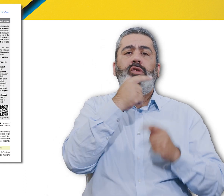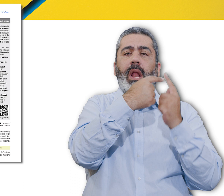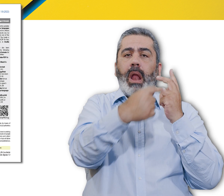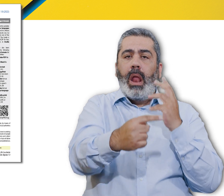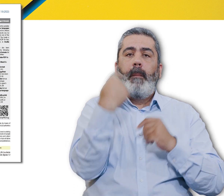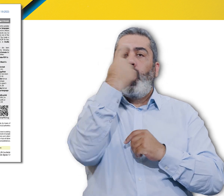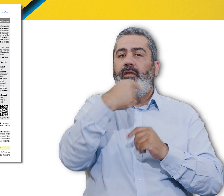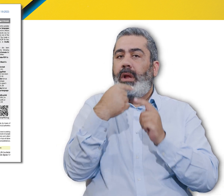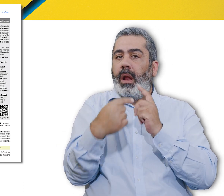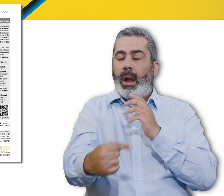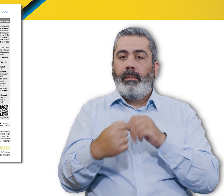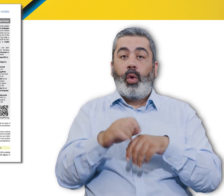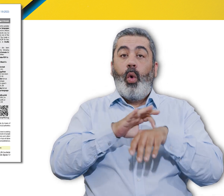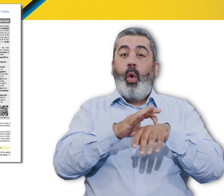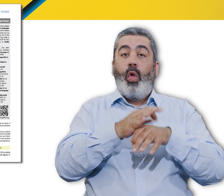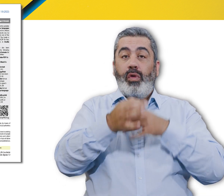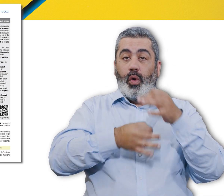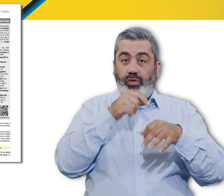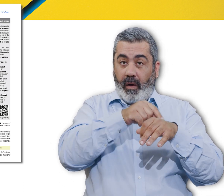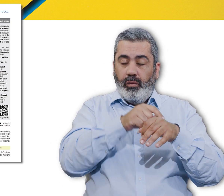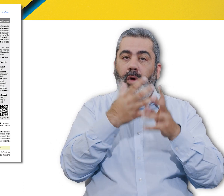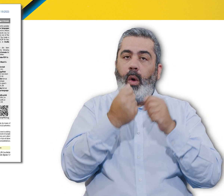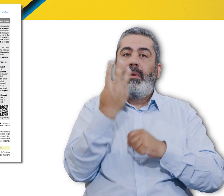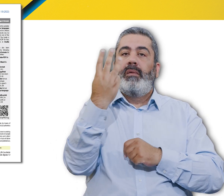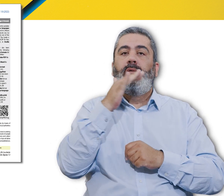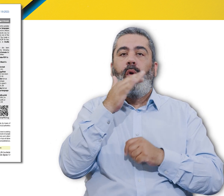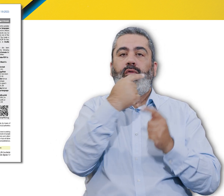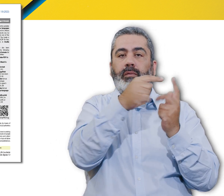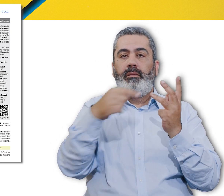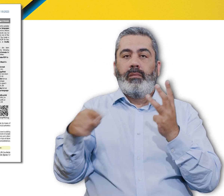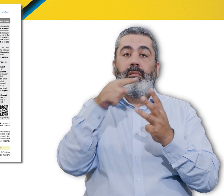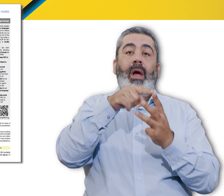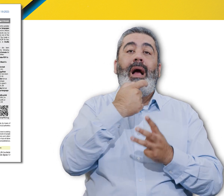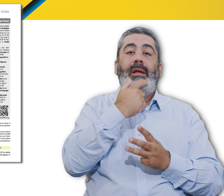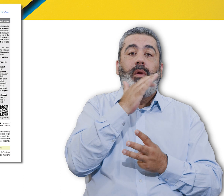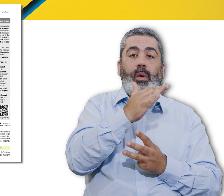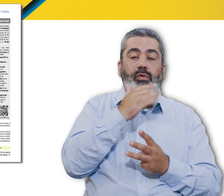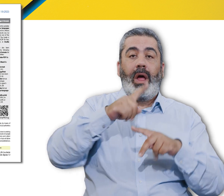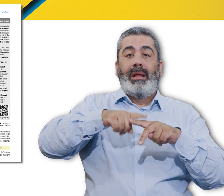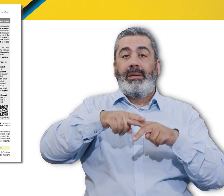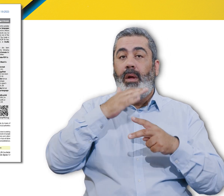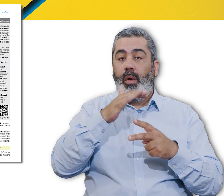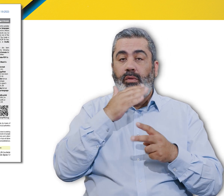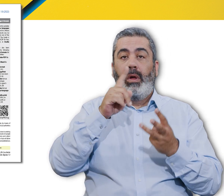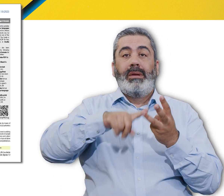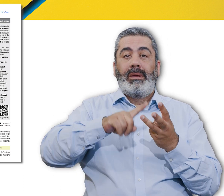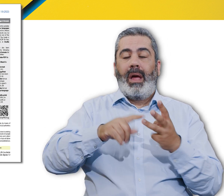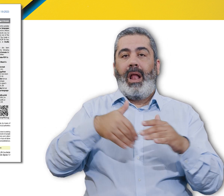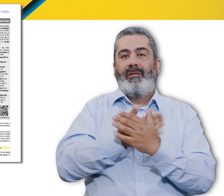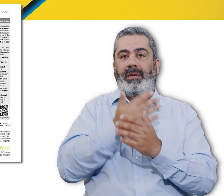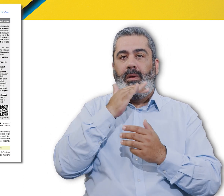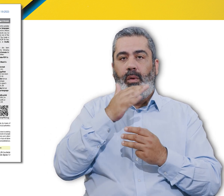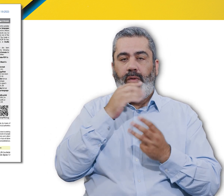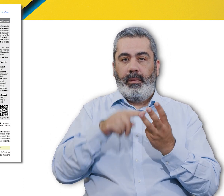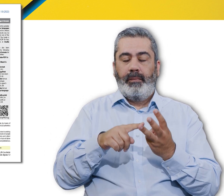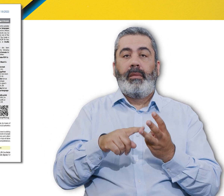Available languages and formats. The guide is currently available in print in 3 languages, EM, GR and AL, and it is offered